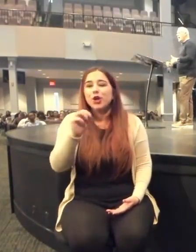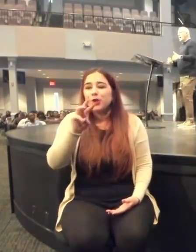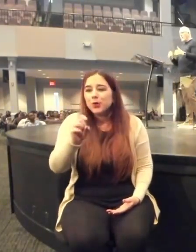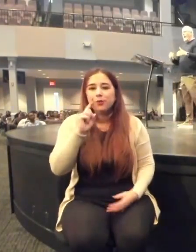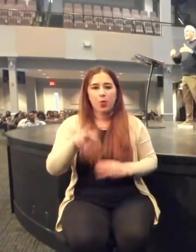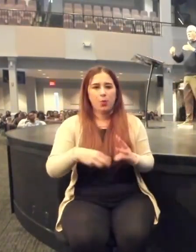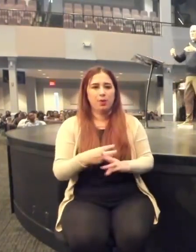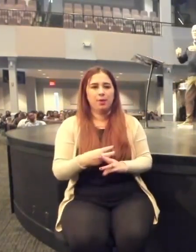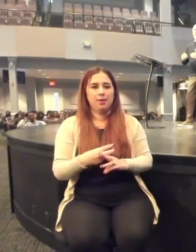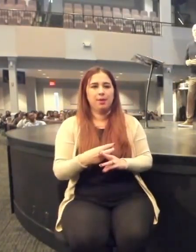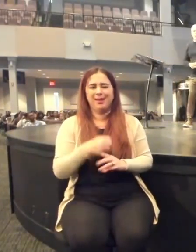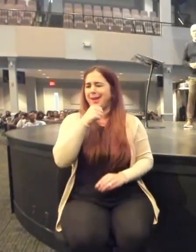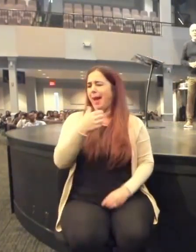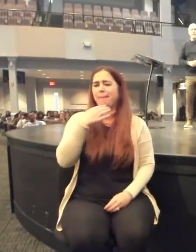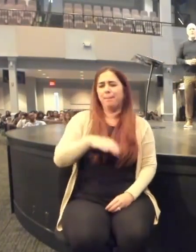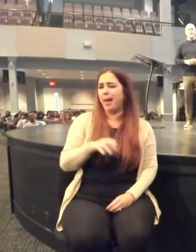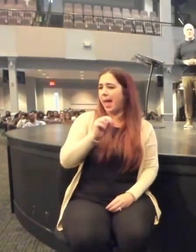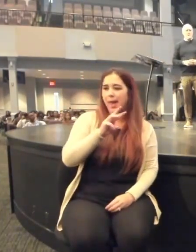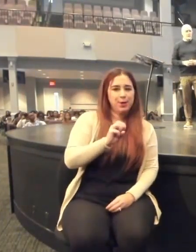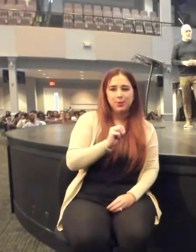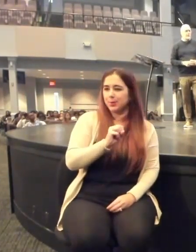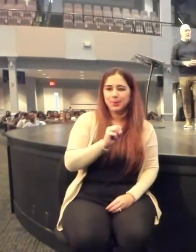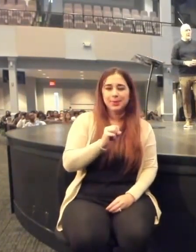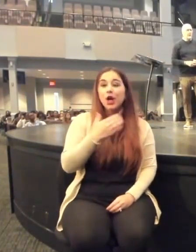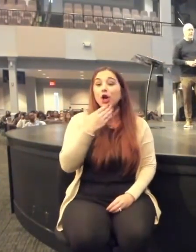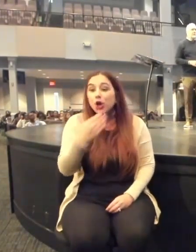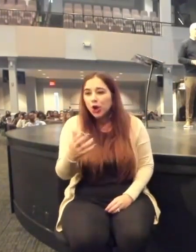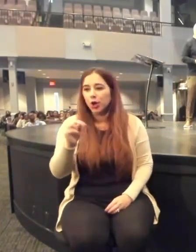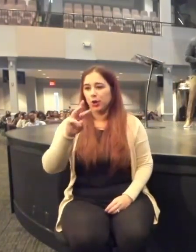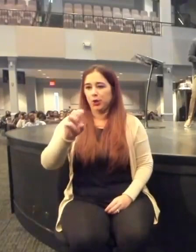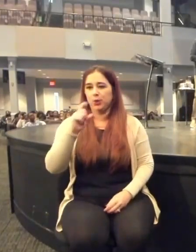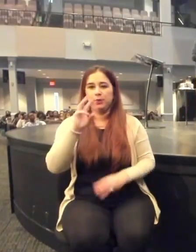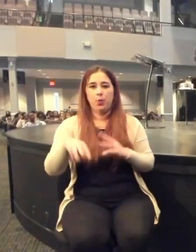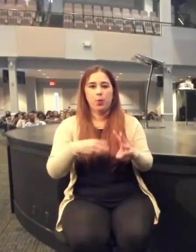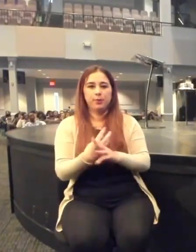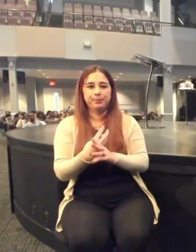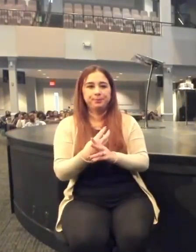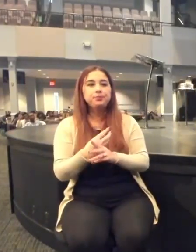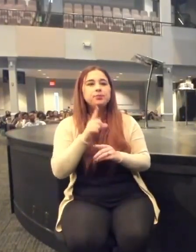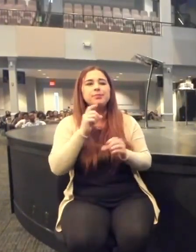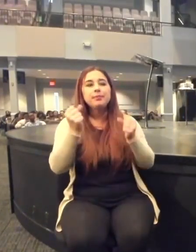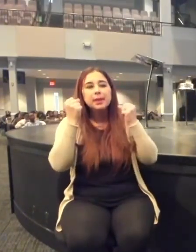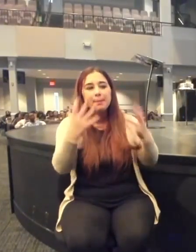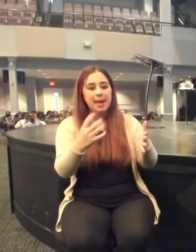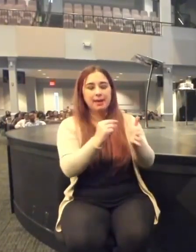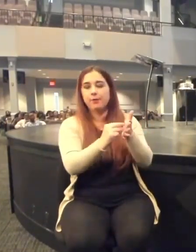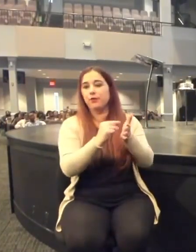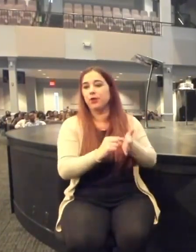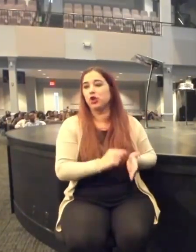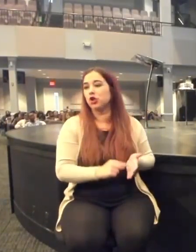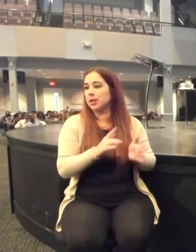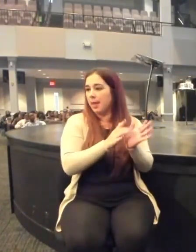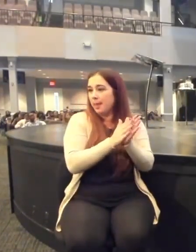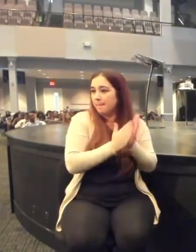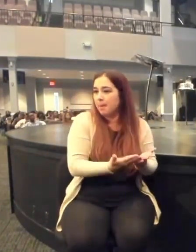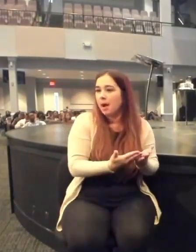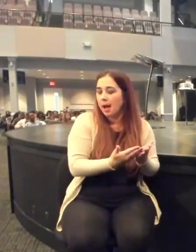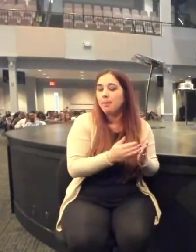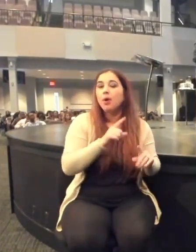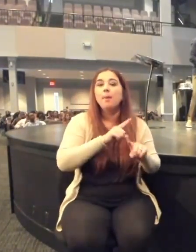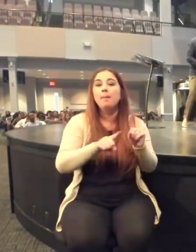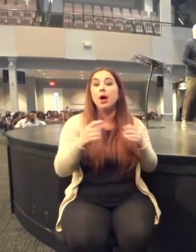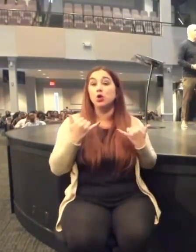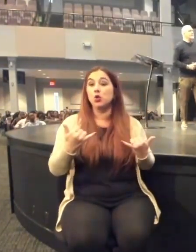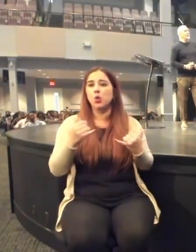world. Not bad news for our world, but good news for our world. I could take you to many passages in the Bible, but I will give you just simply